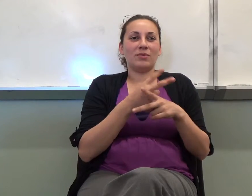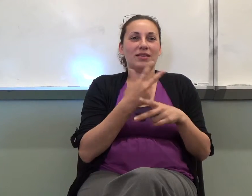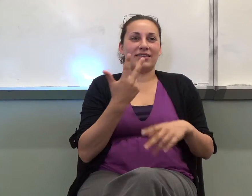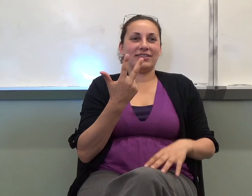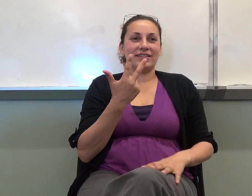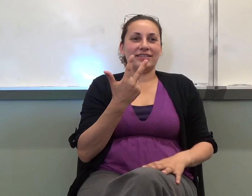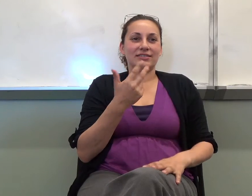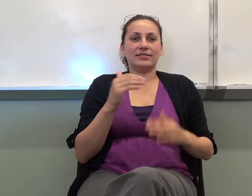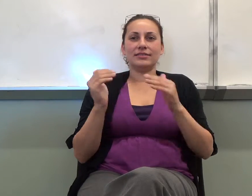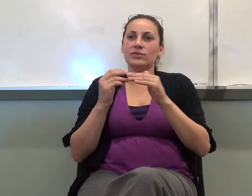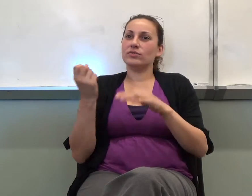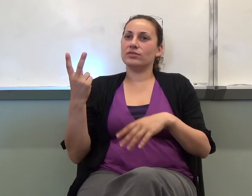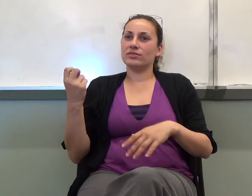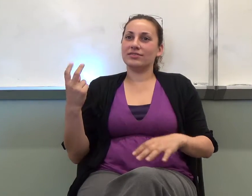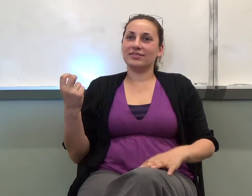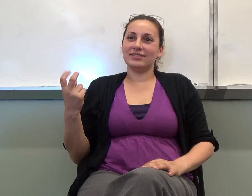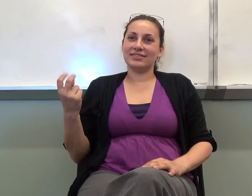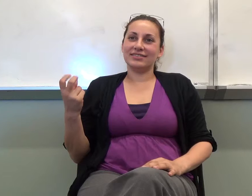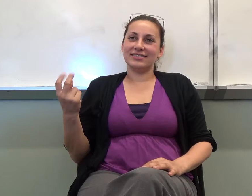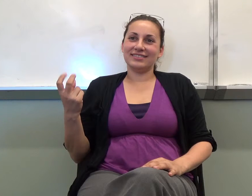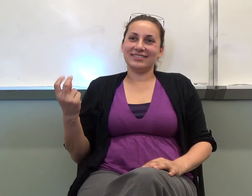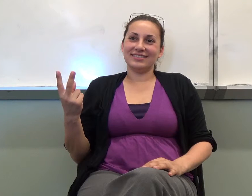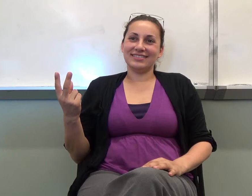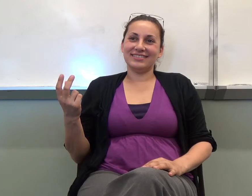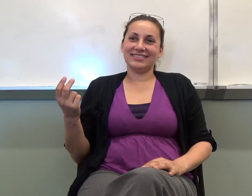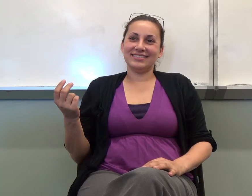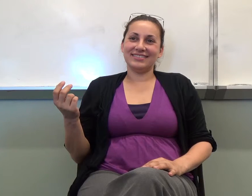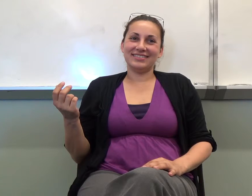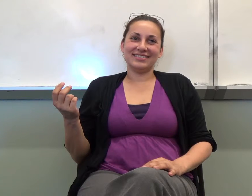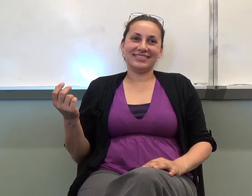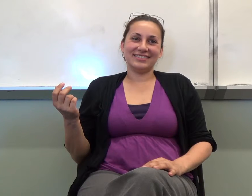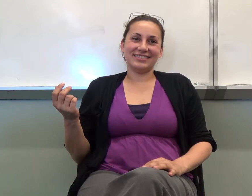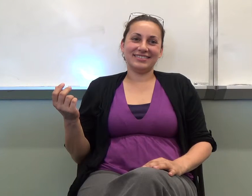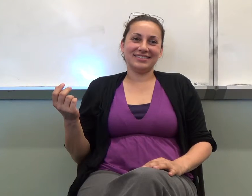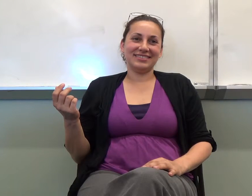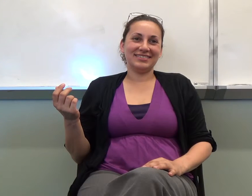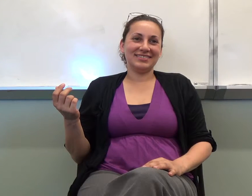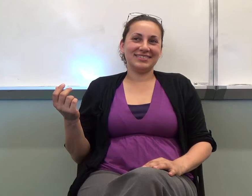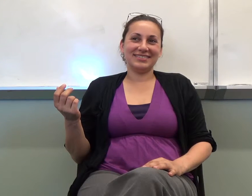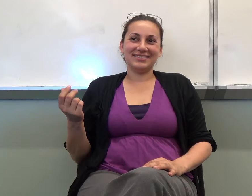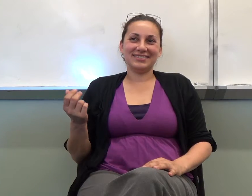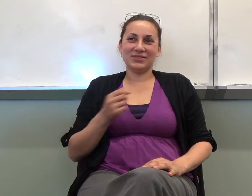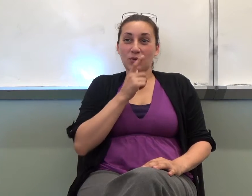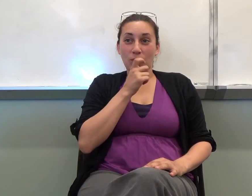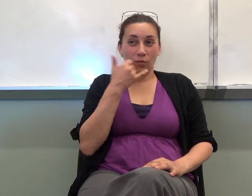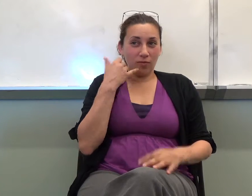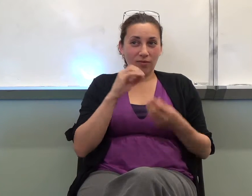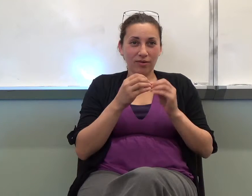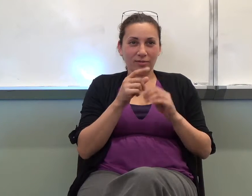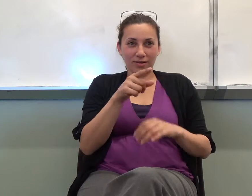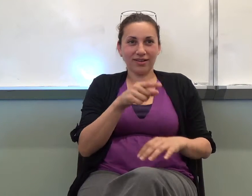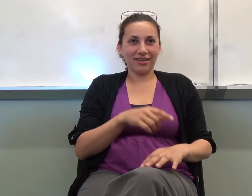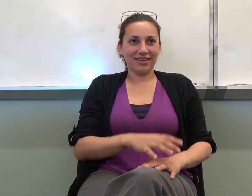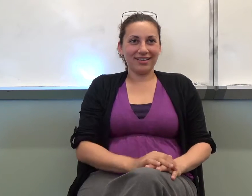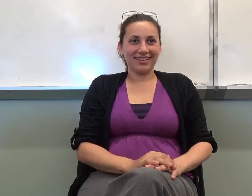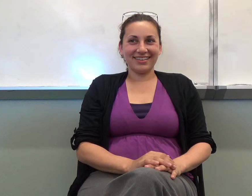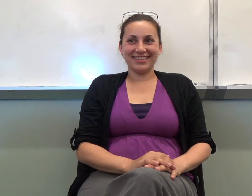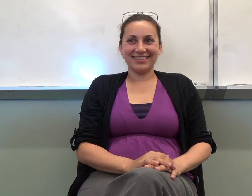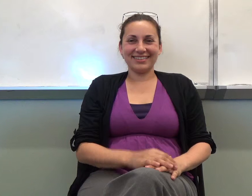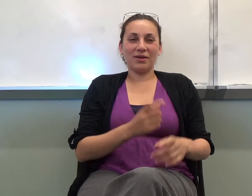12? 4. So there's 4 times as many C's as D's. And then the last question says, what